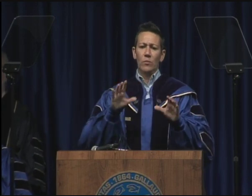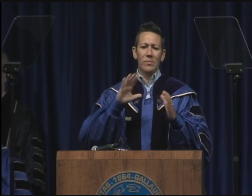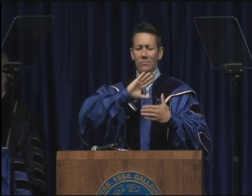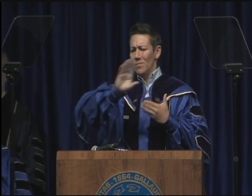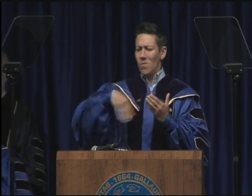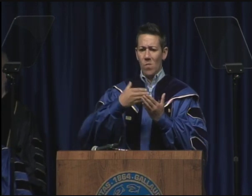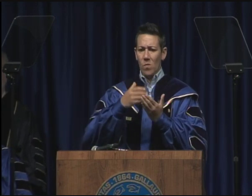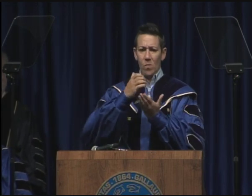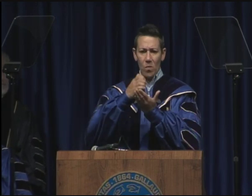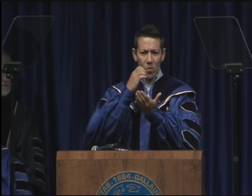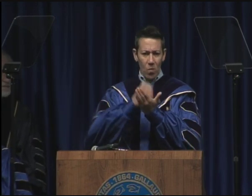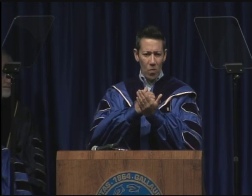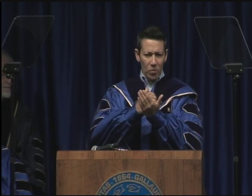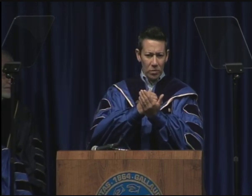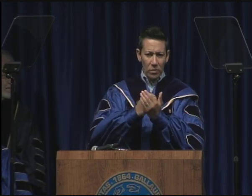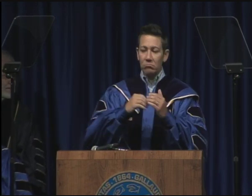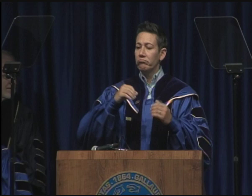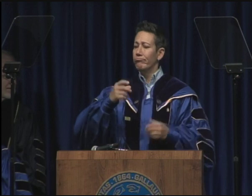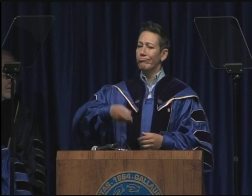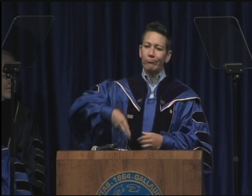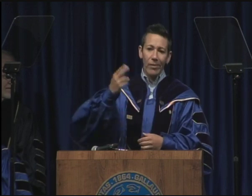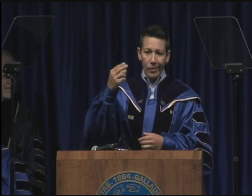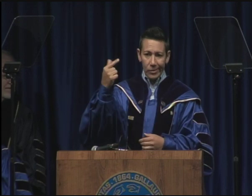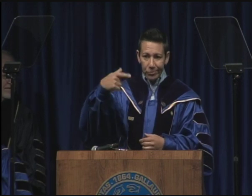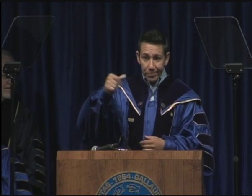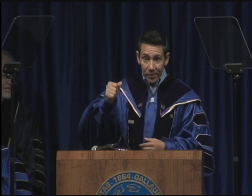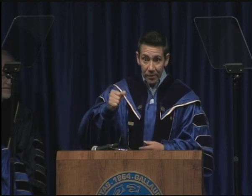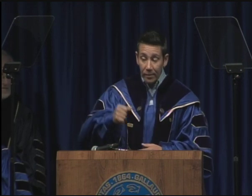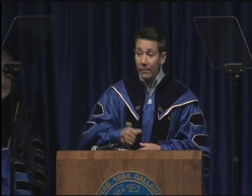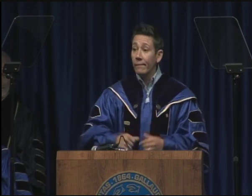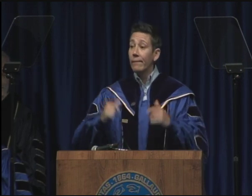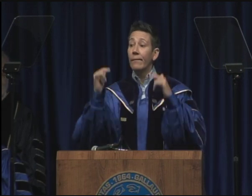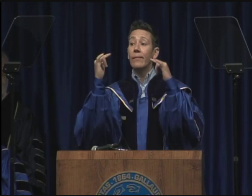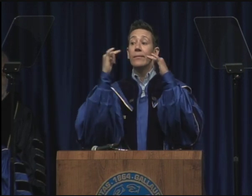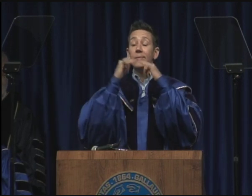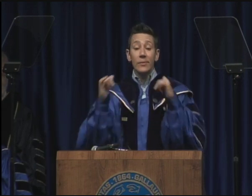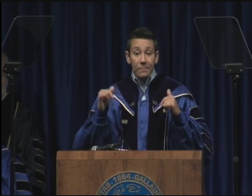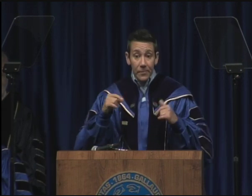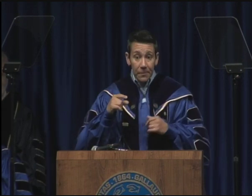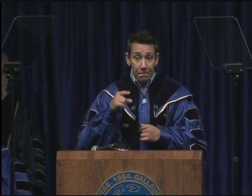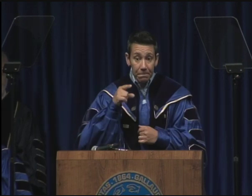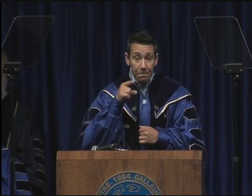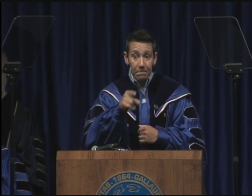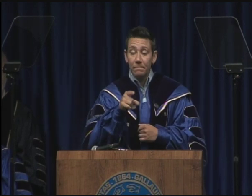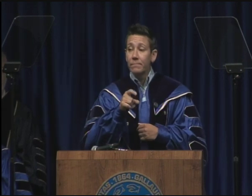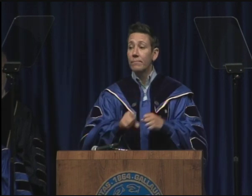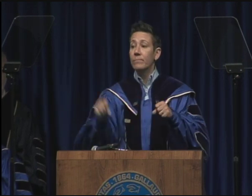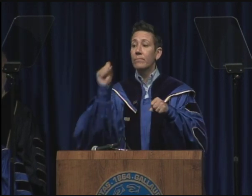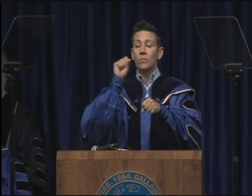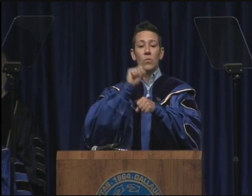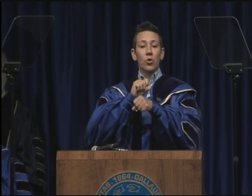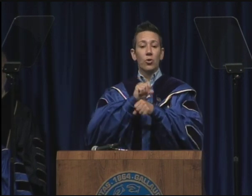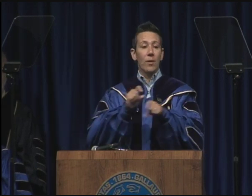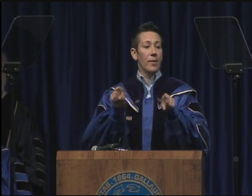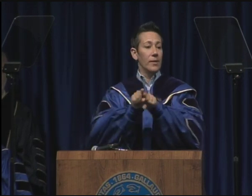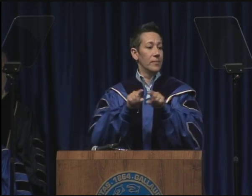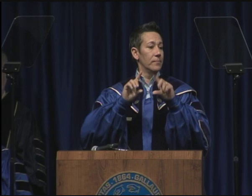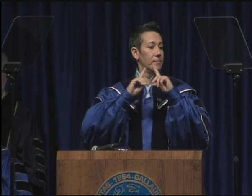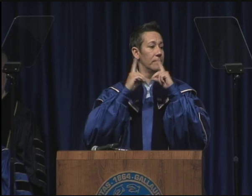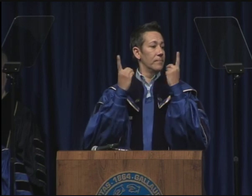herself academically in all of her courses, earning a high GPA by completing